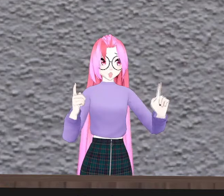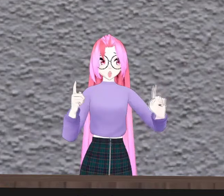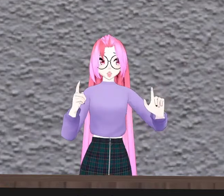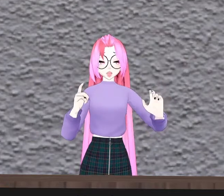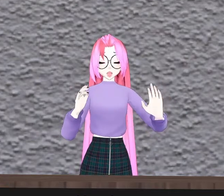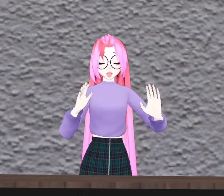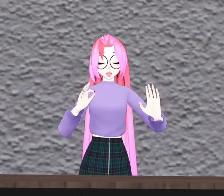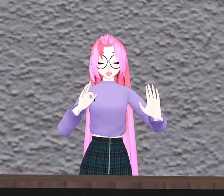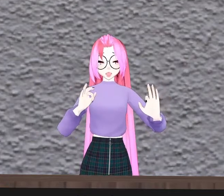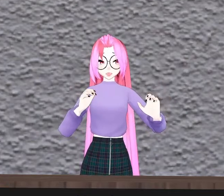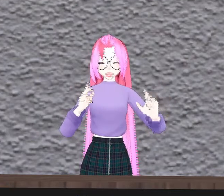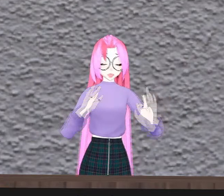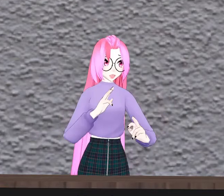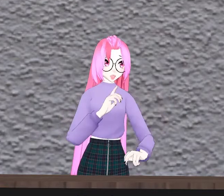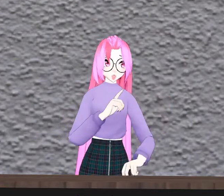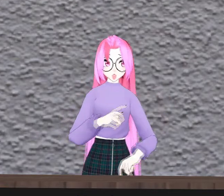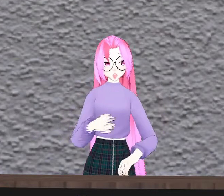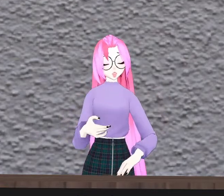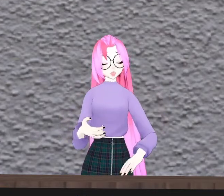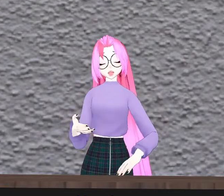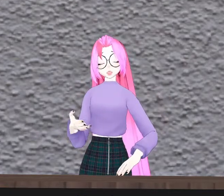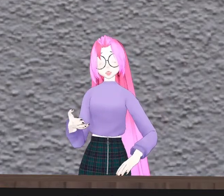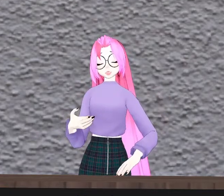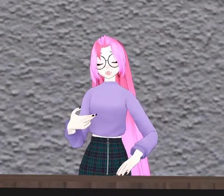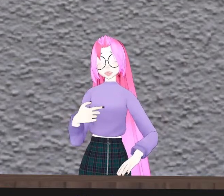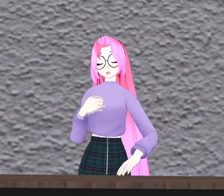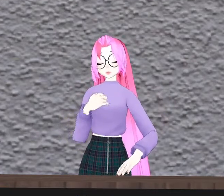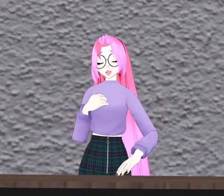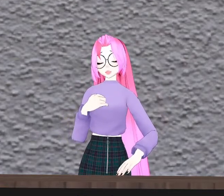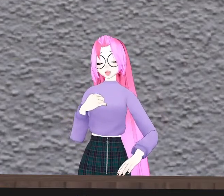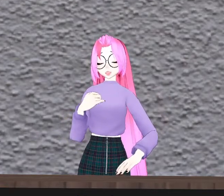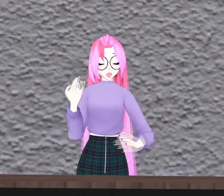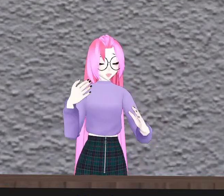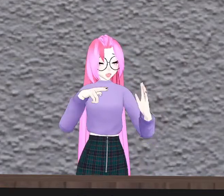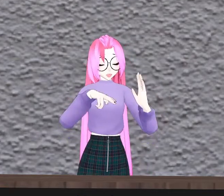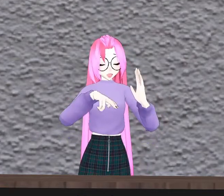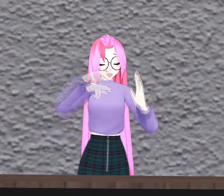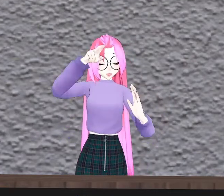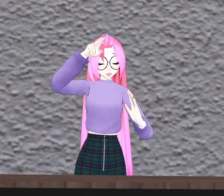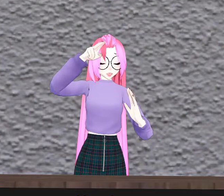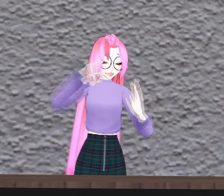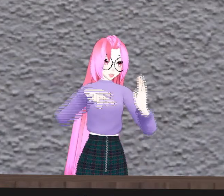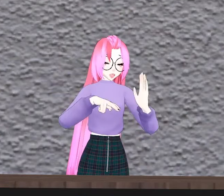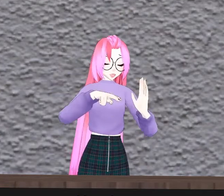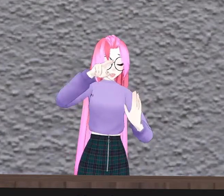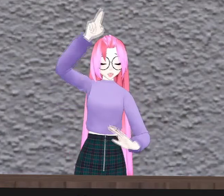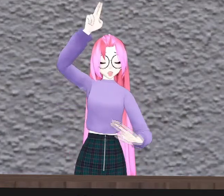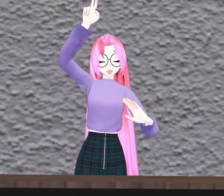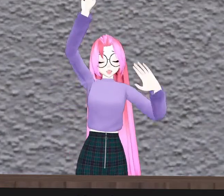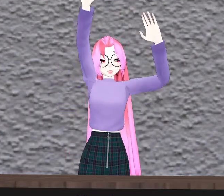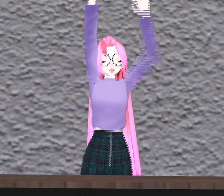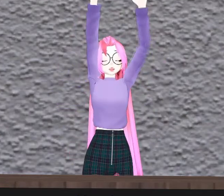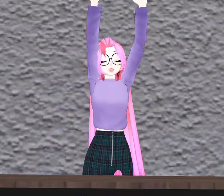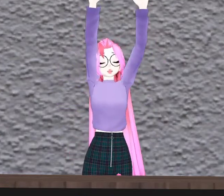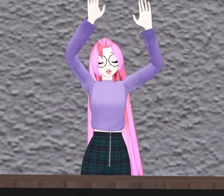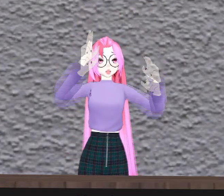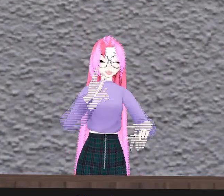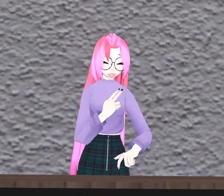people have really interesting name signs. Like Papa T, his name sign is with tall because he's super duper tall, and I think